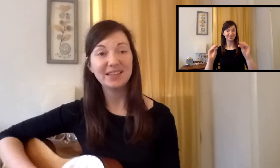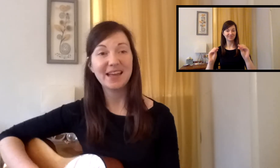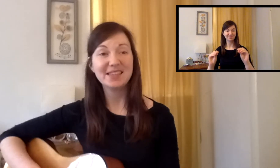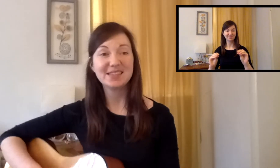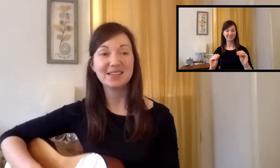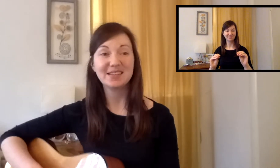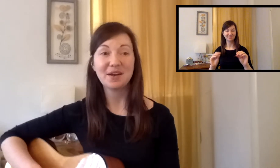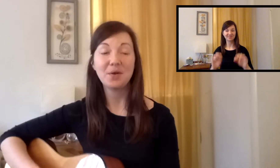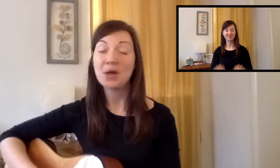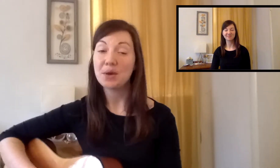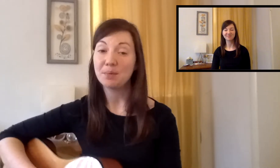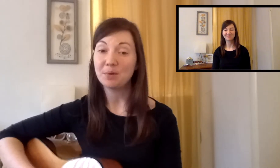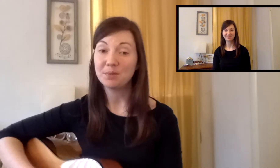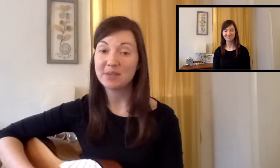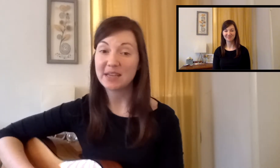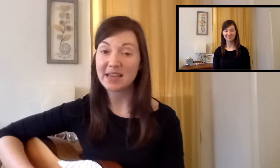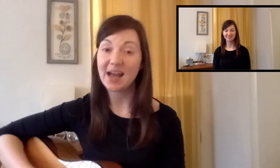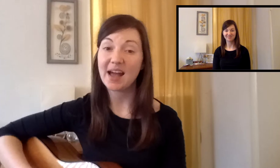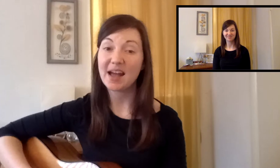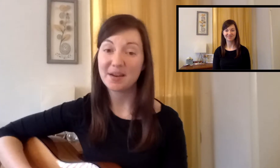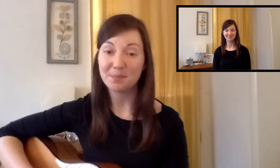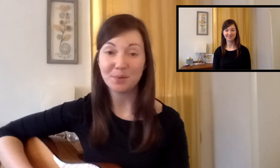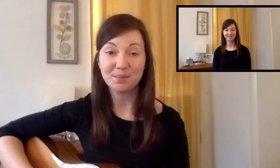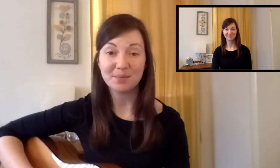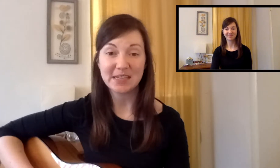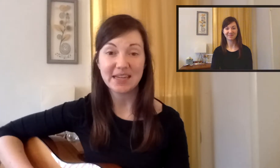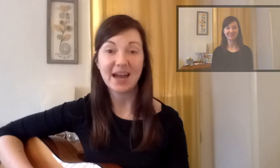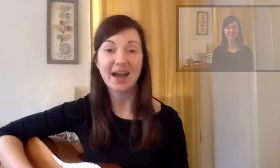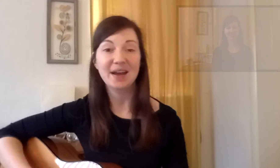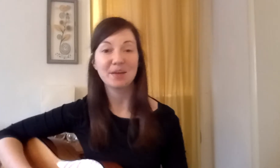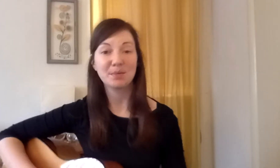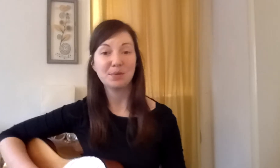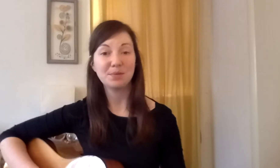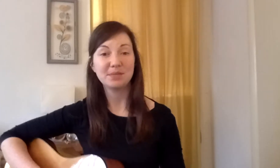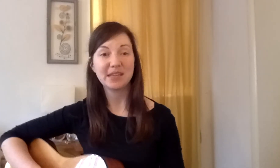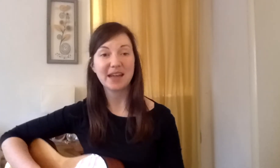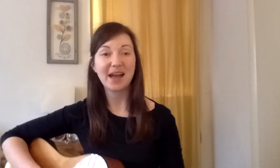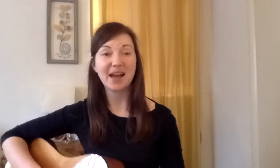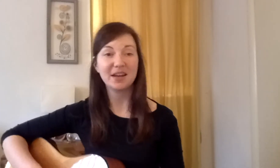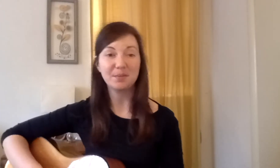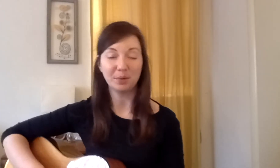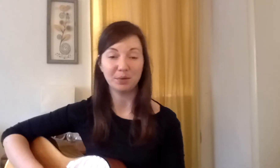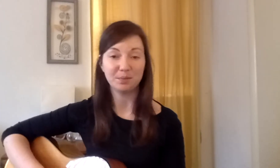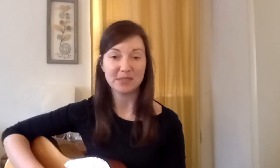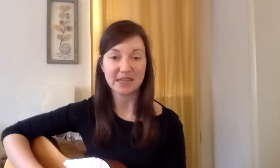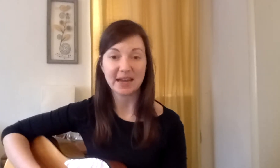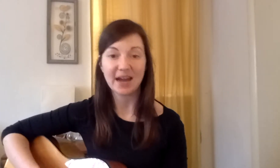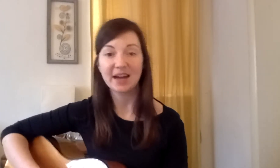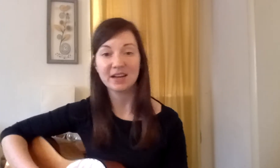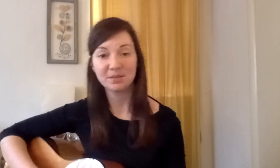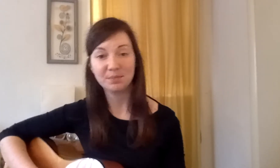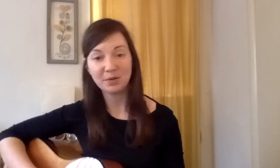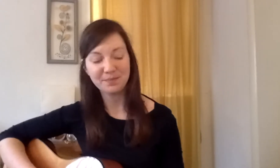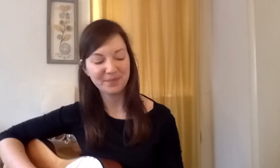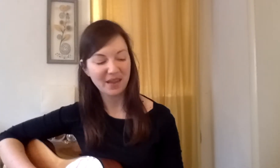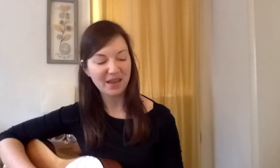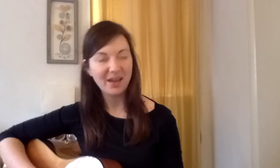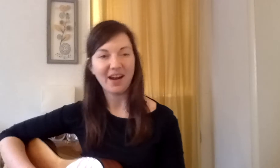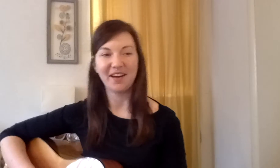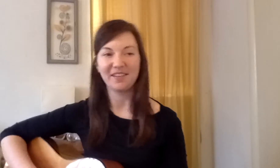lights are low. Boom de-yada, boom de-yada, boom de-yada, boom de-yada, boom. All right,